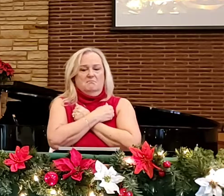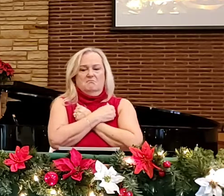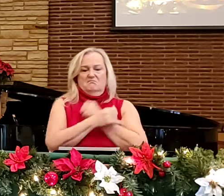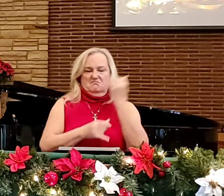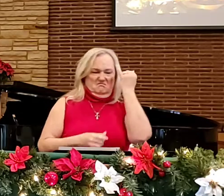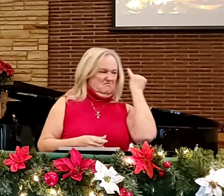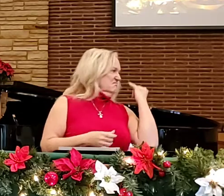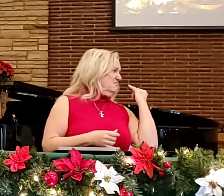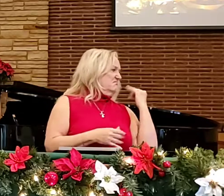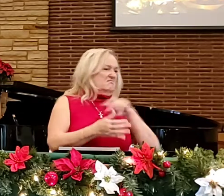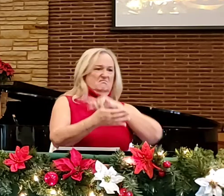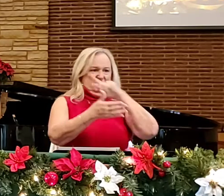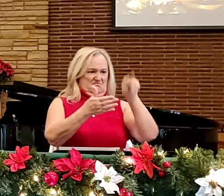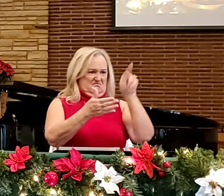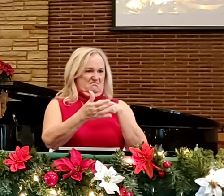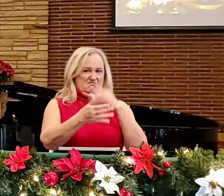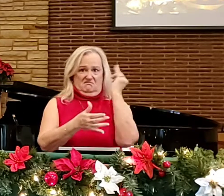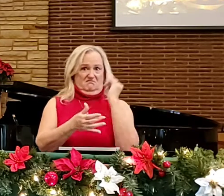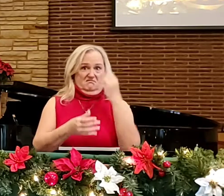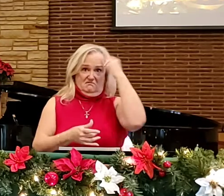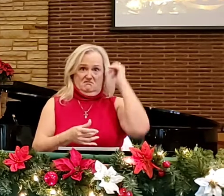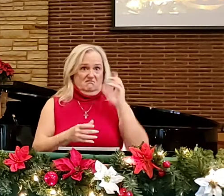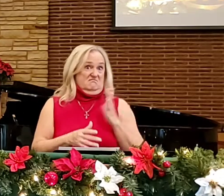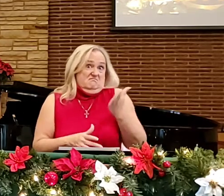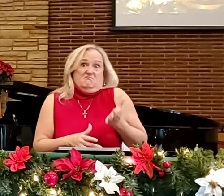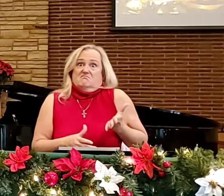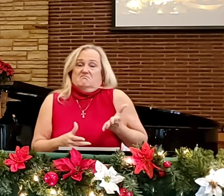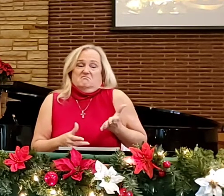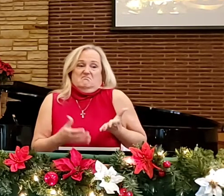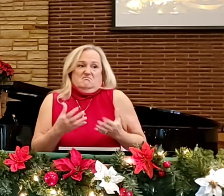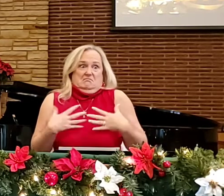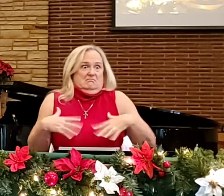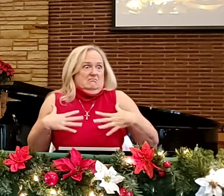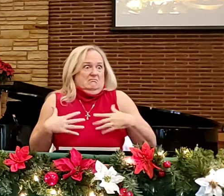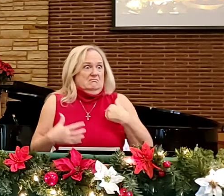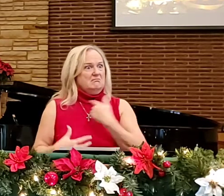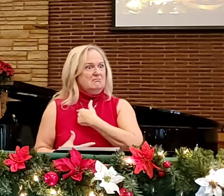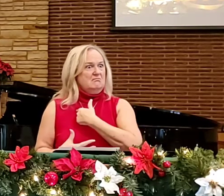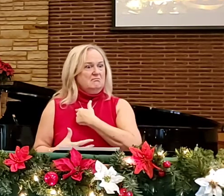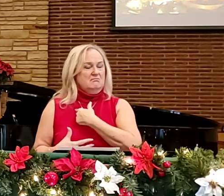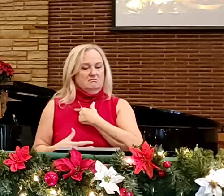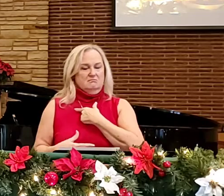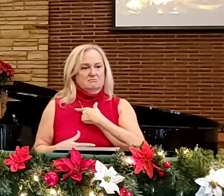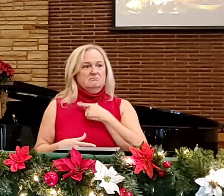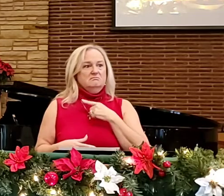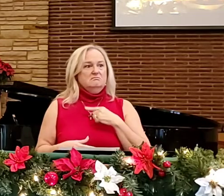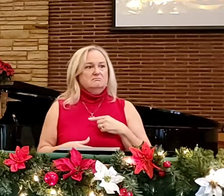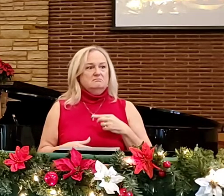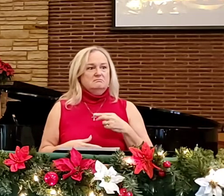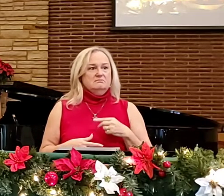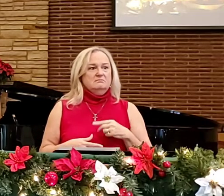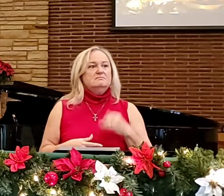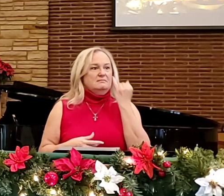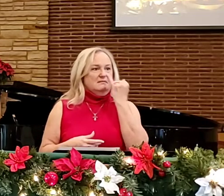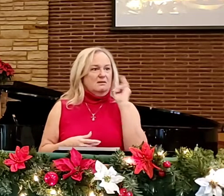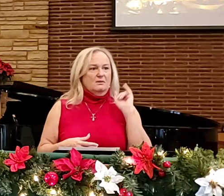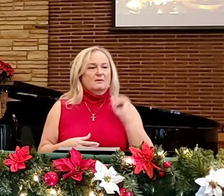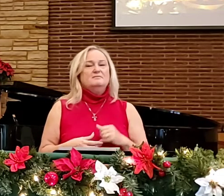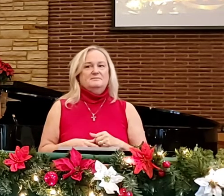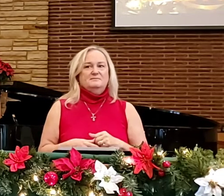Ignore or reject it because, well, it frightens us, to be honest.